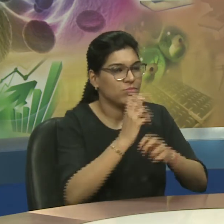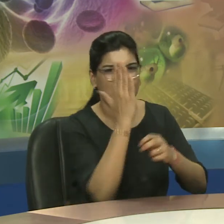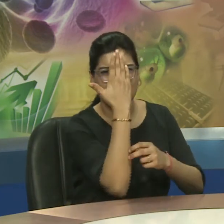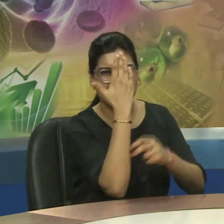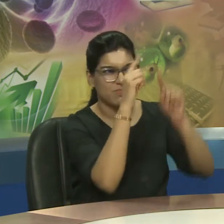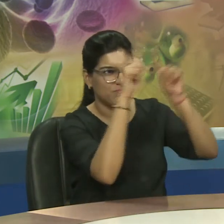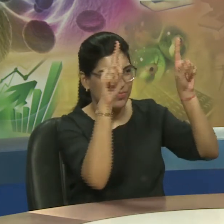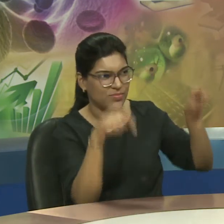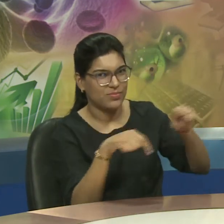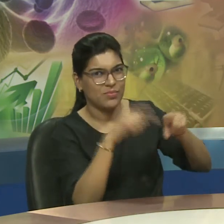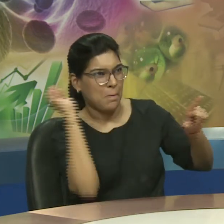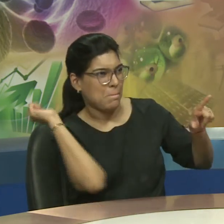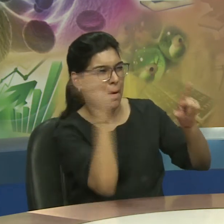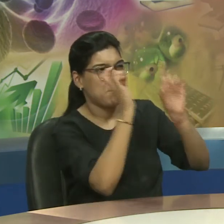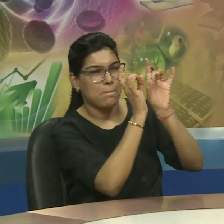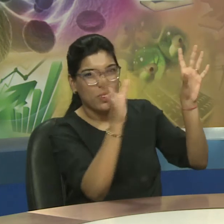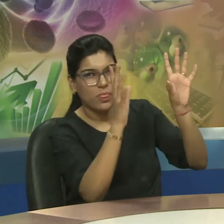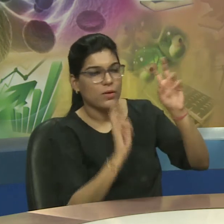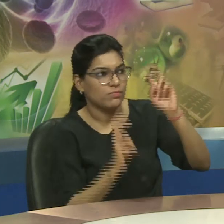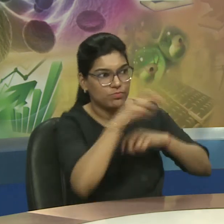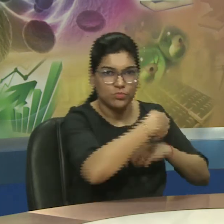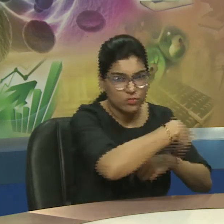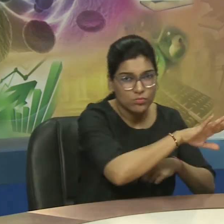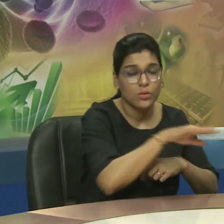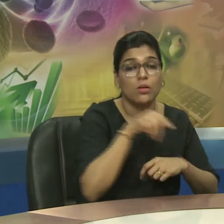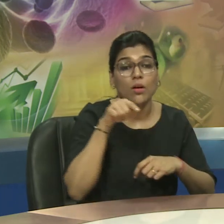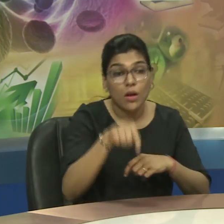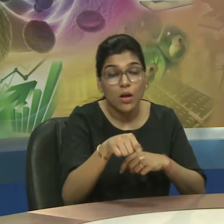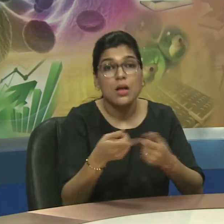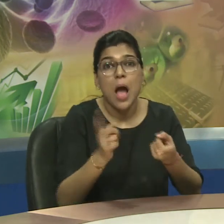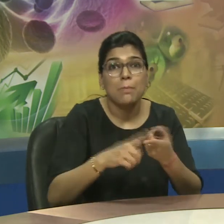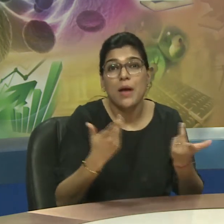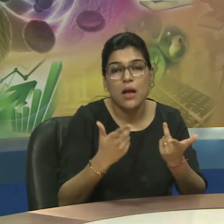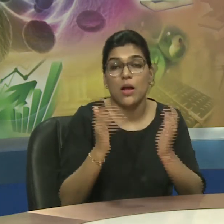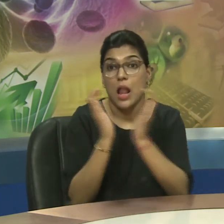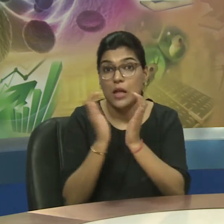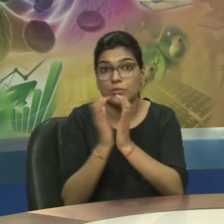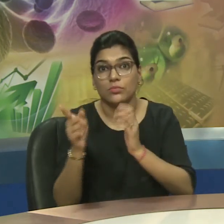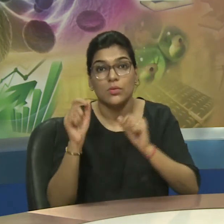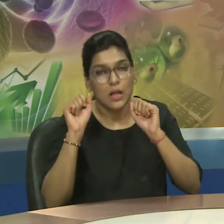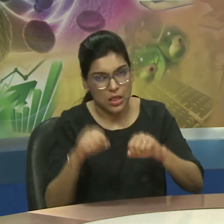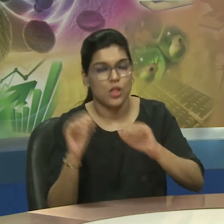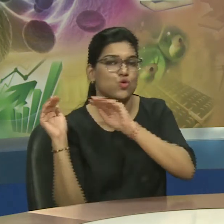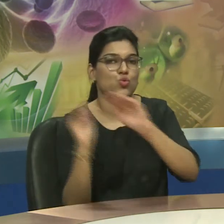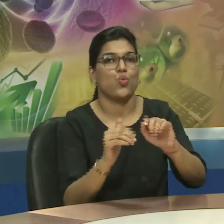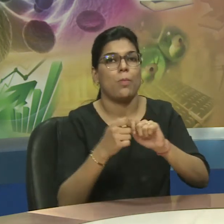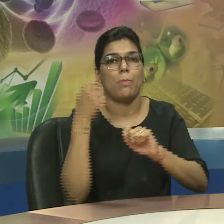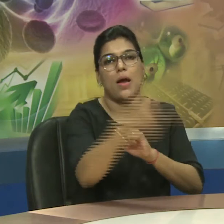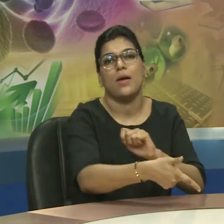Bulgari, that is, loss of movable goods by robbery and breaking